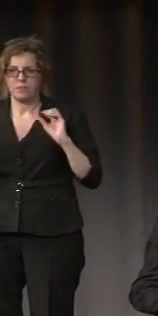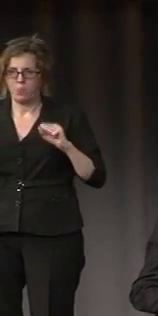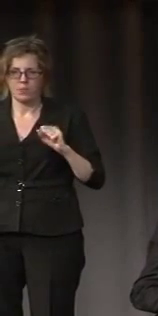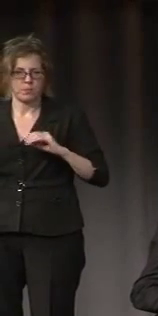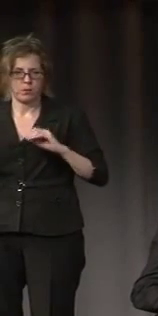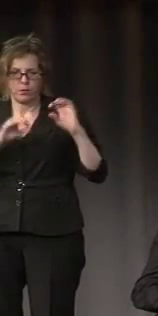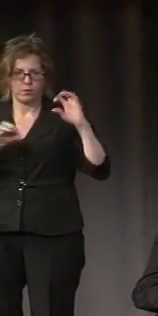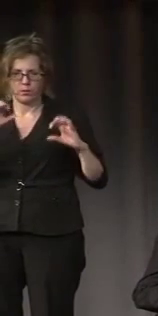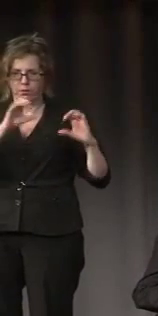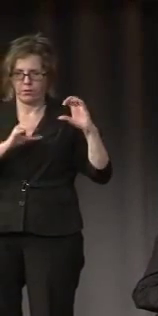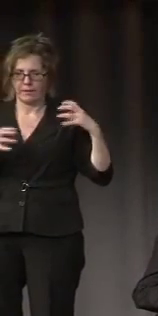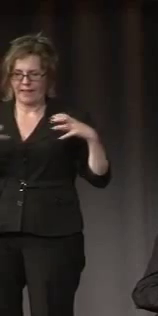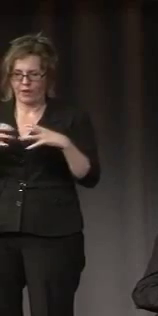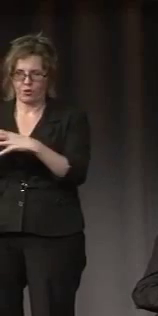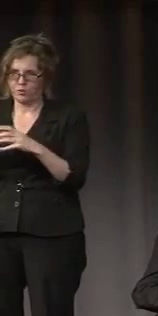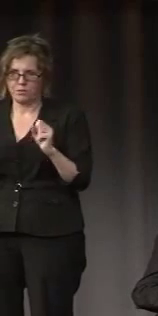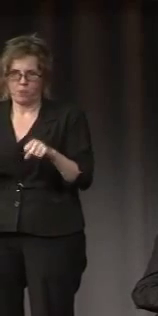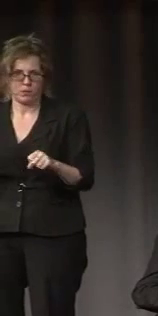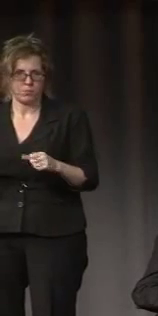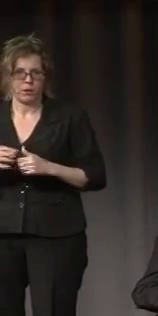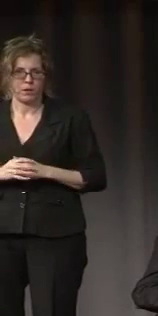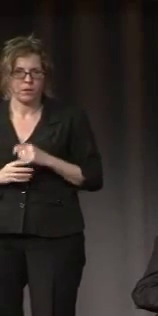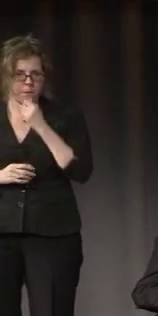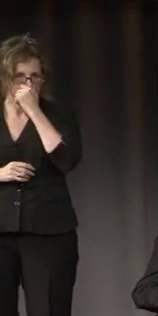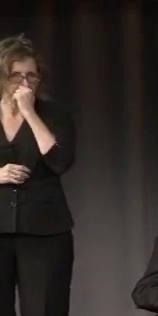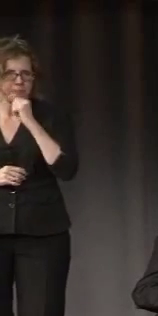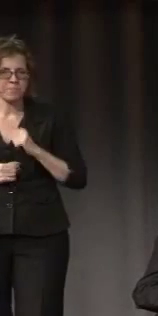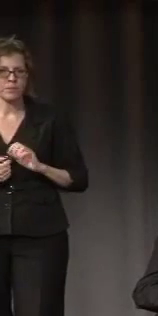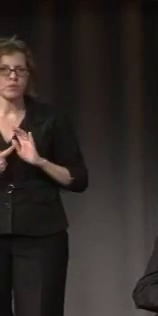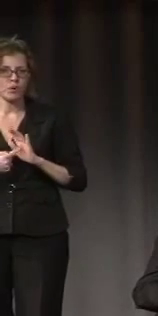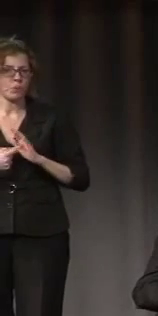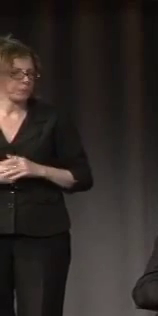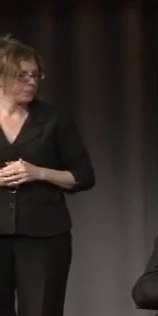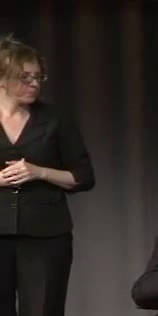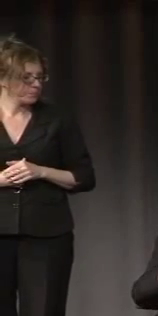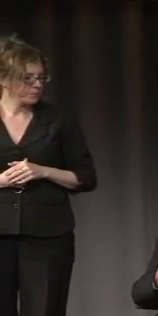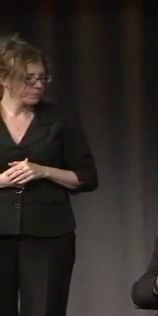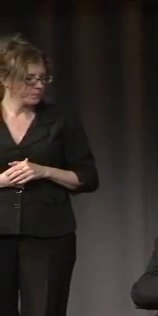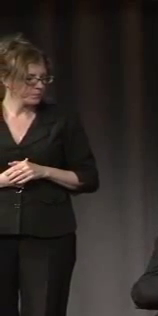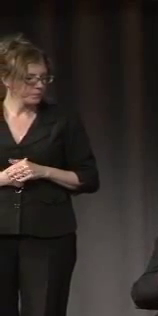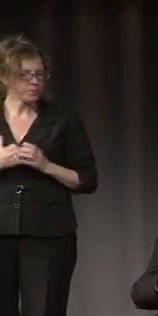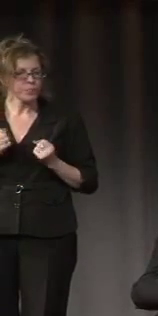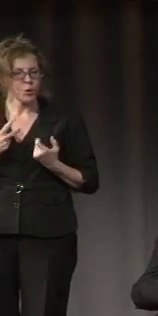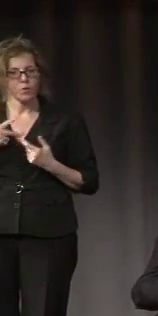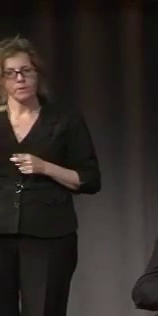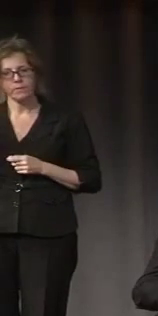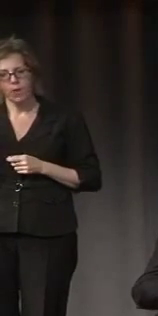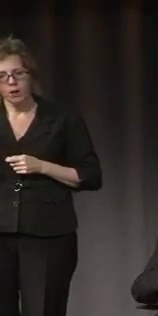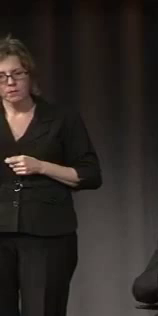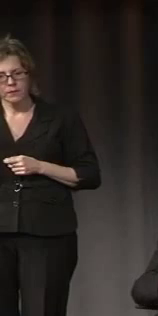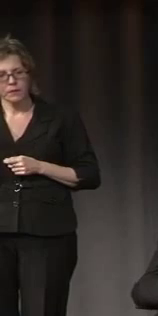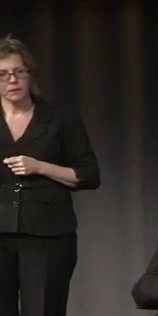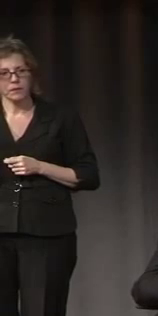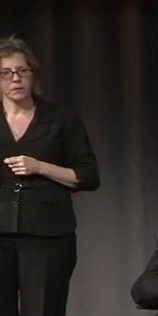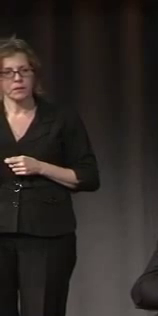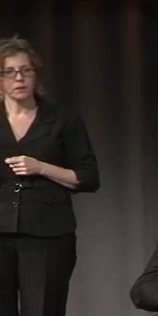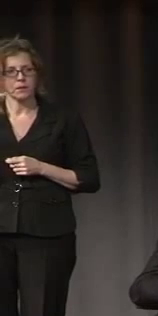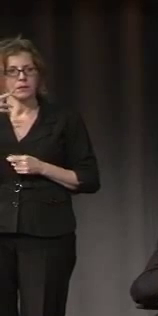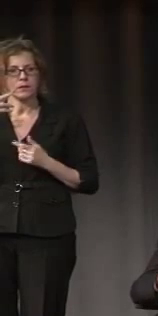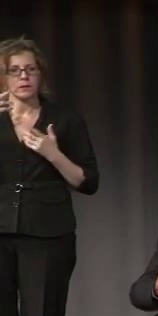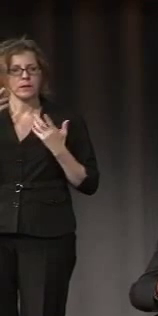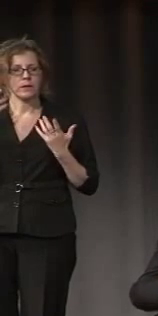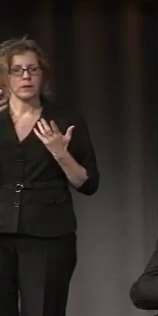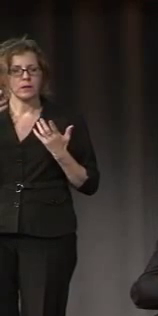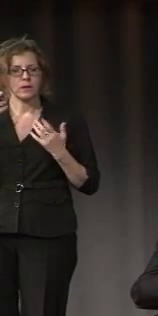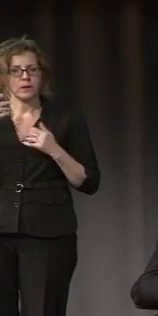is a traditional question of philosophy. Neuroscience is interesting because it's philosophy under other means, so to speak. So all the traditional question,